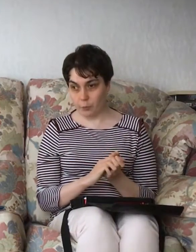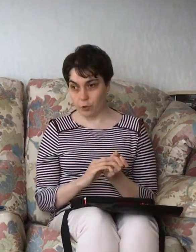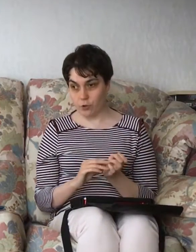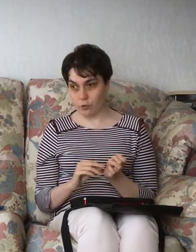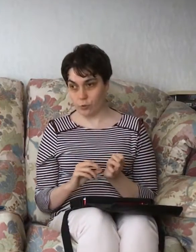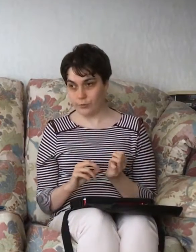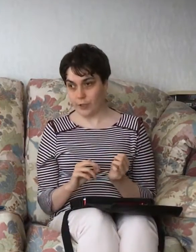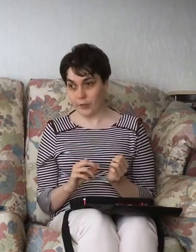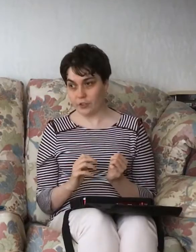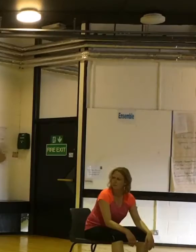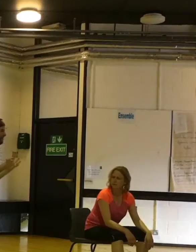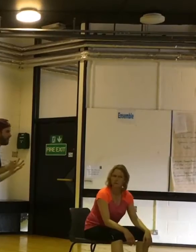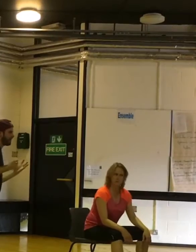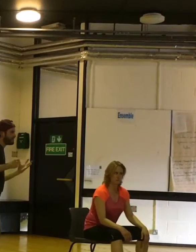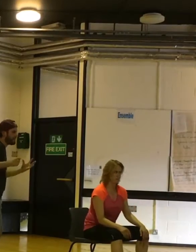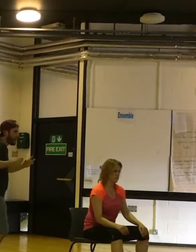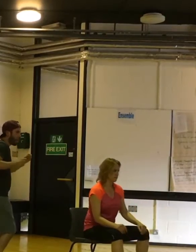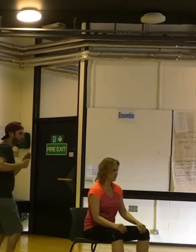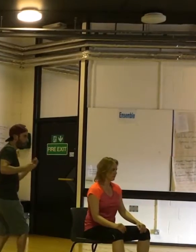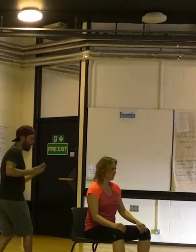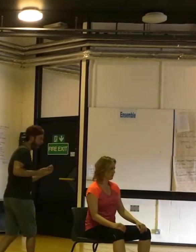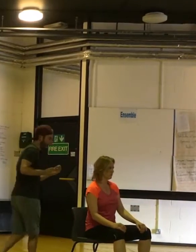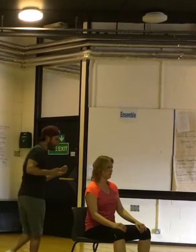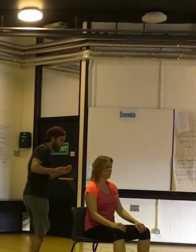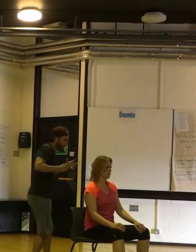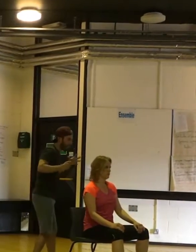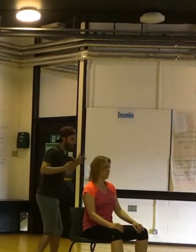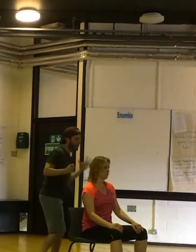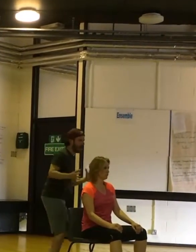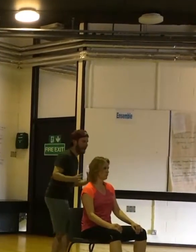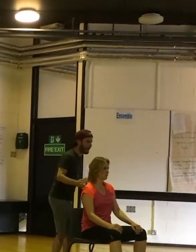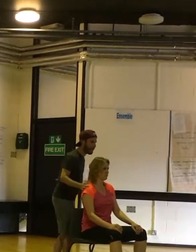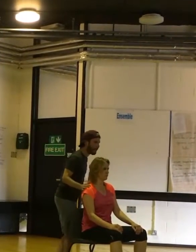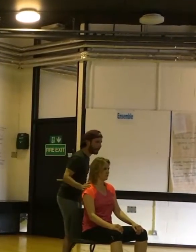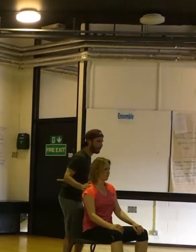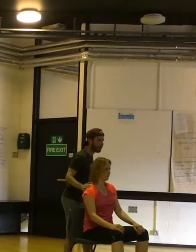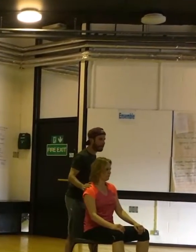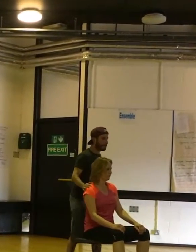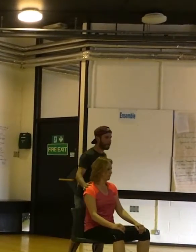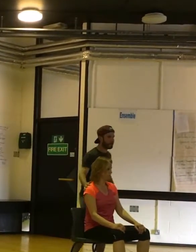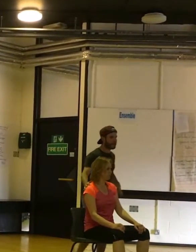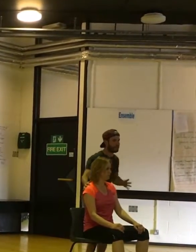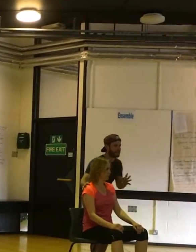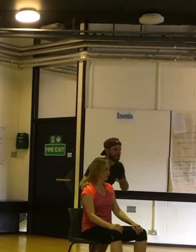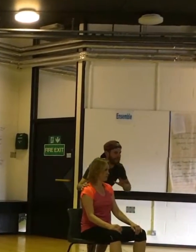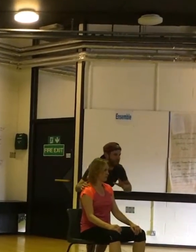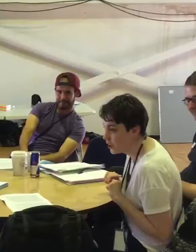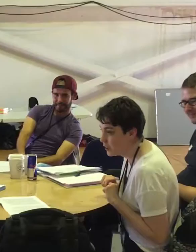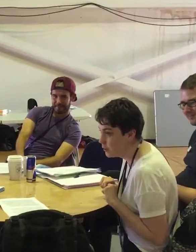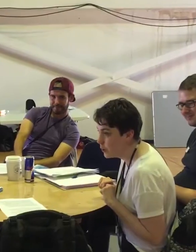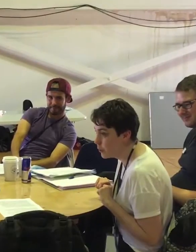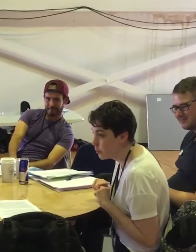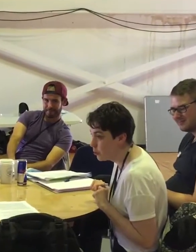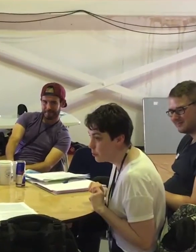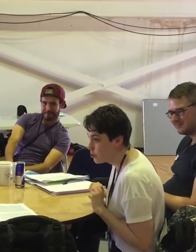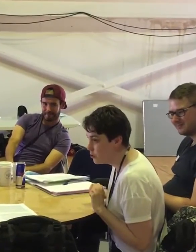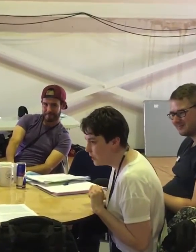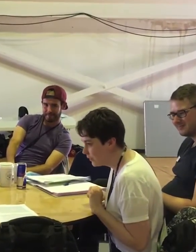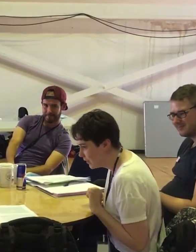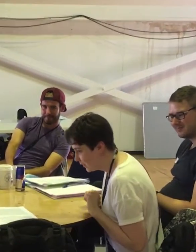what drove us to try this, because we wanted to, one of the questions that we wanted to ask actually way back when we filled out the